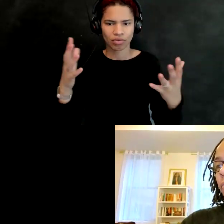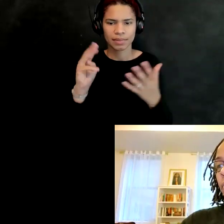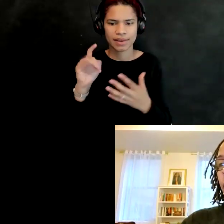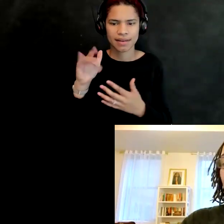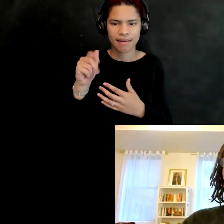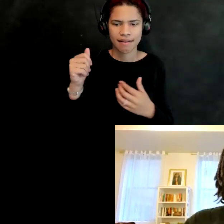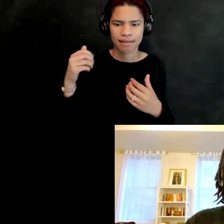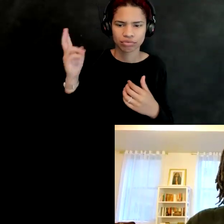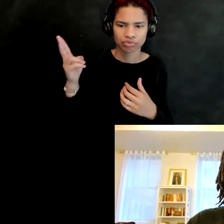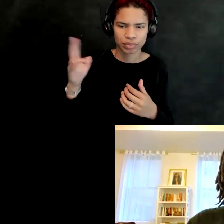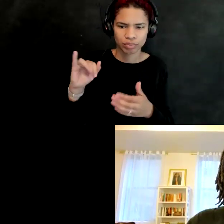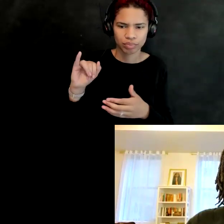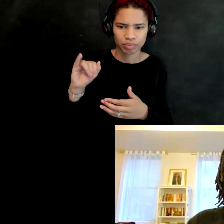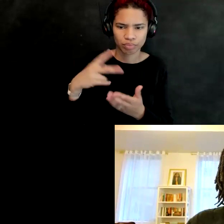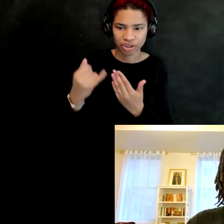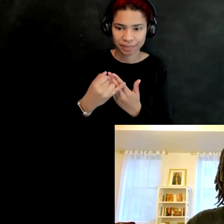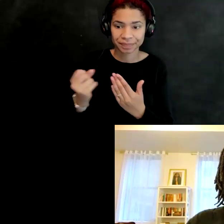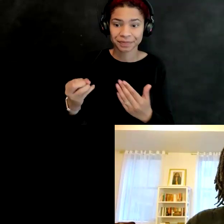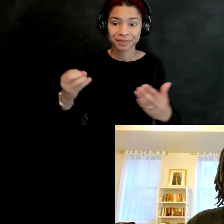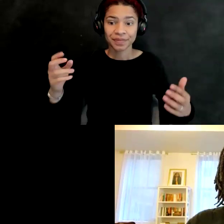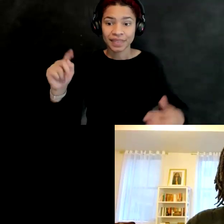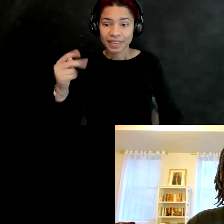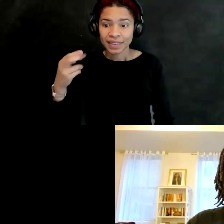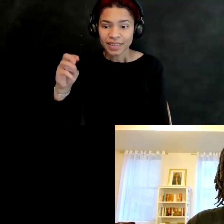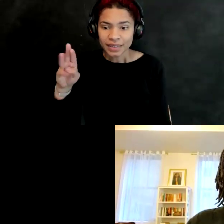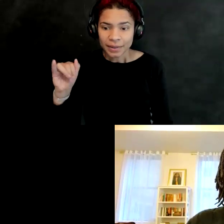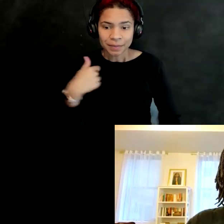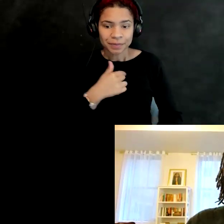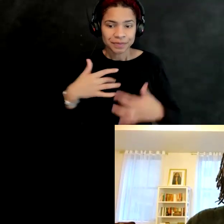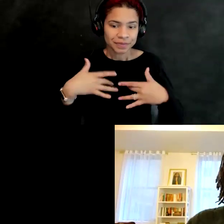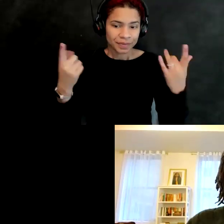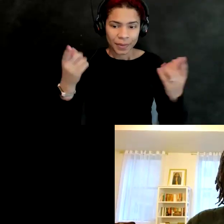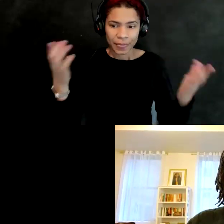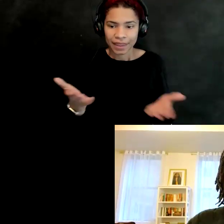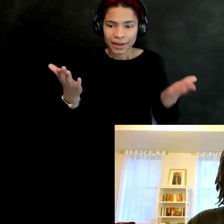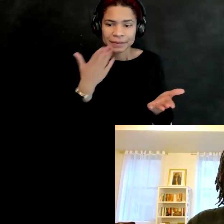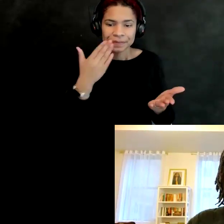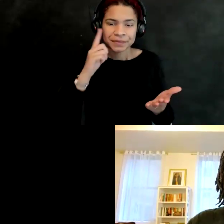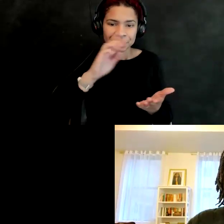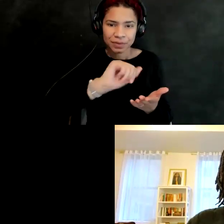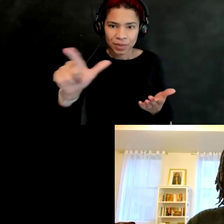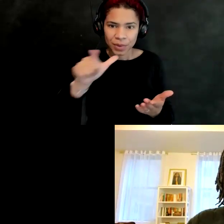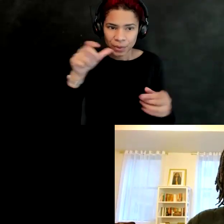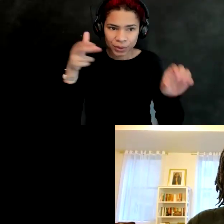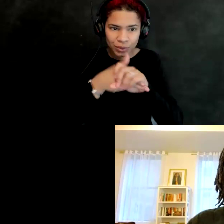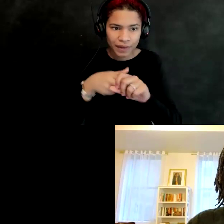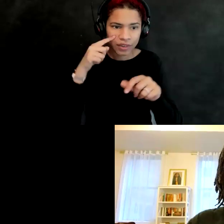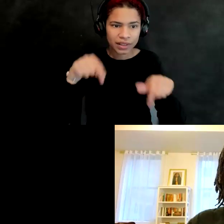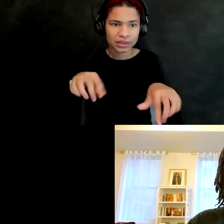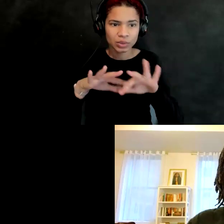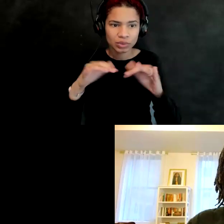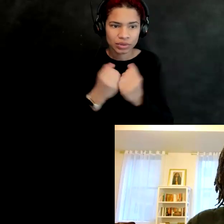workshop. Thanks to everyone who's joined to participate in the workshop. Thanks also to our